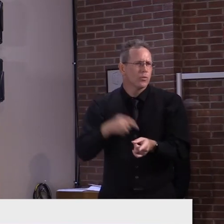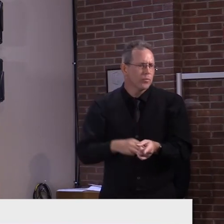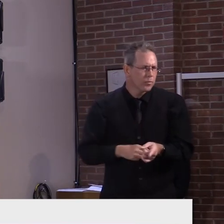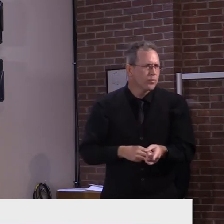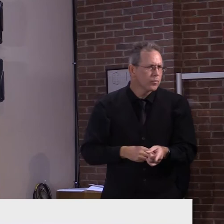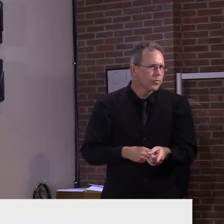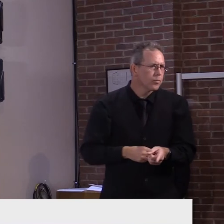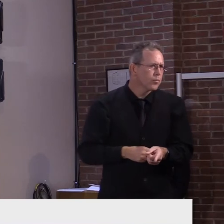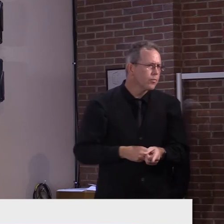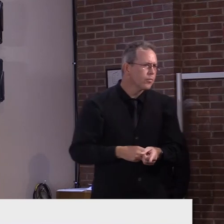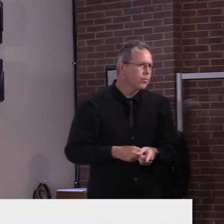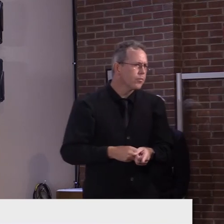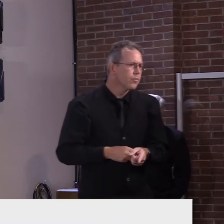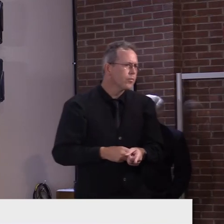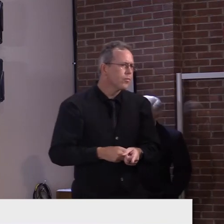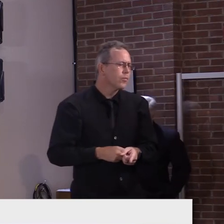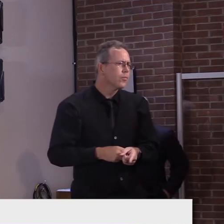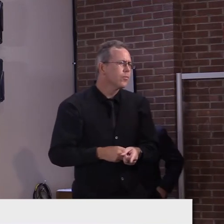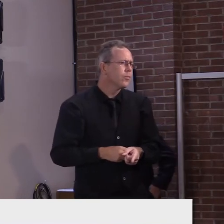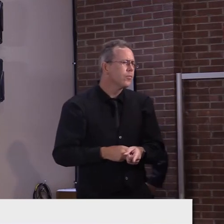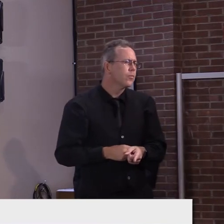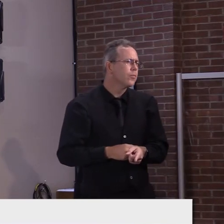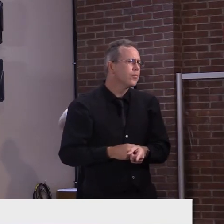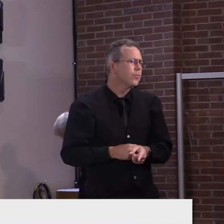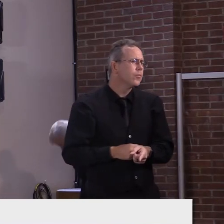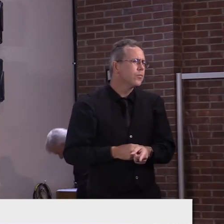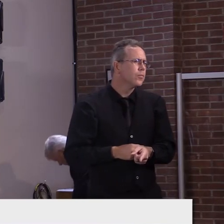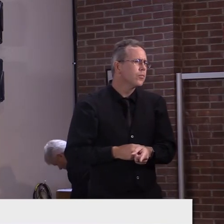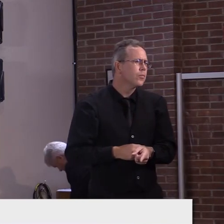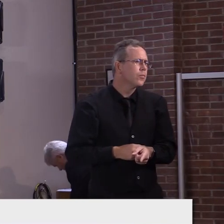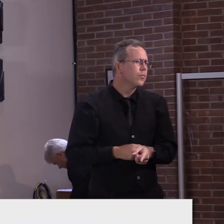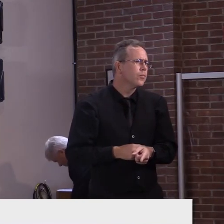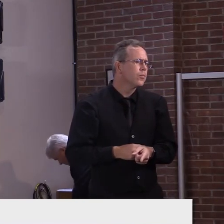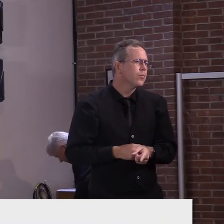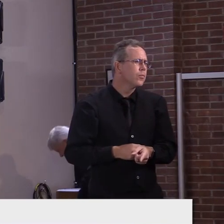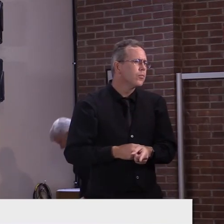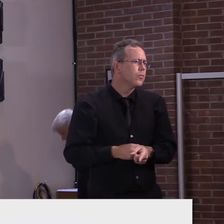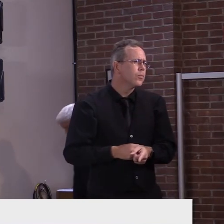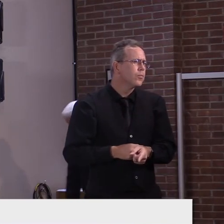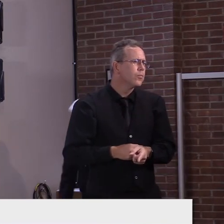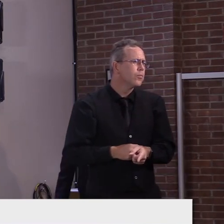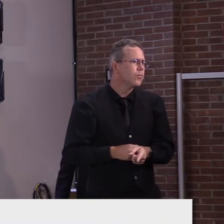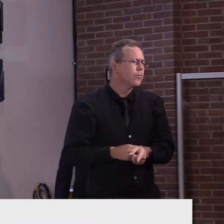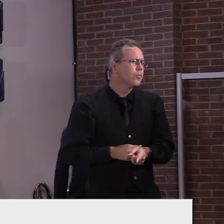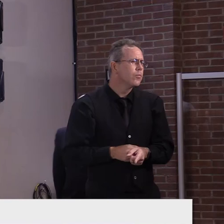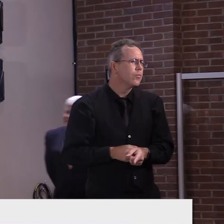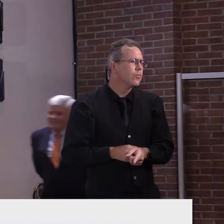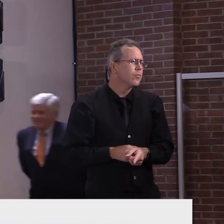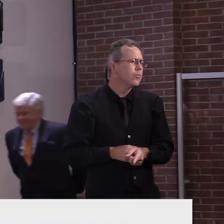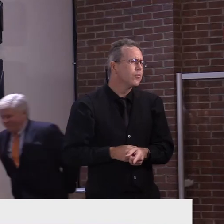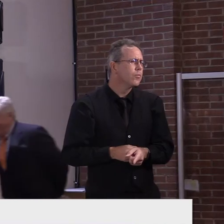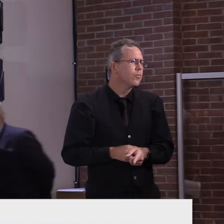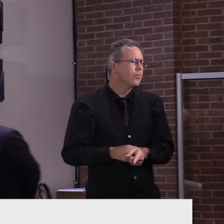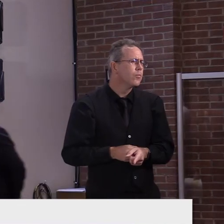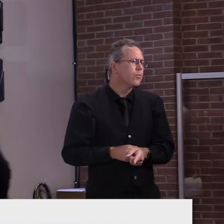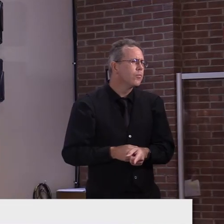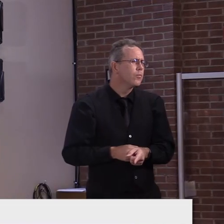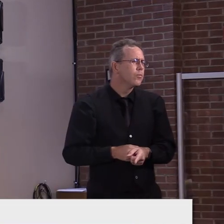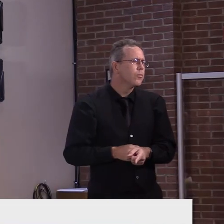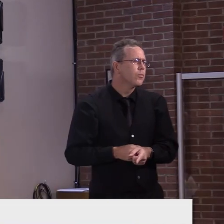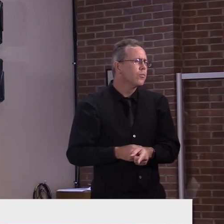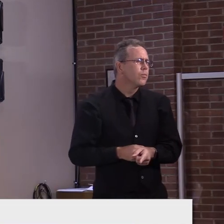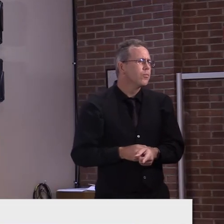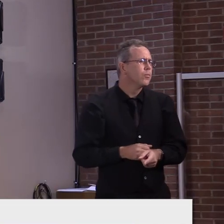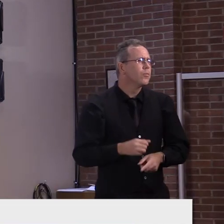the incarcerated population in Vermont that has been vaccinated, and what is the percentage of the staff? Secretary Smith may have